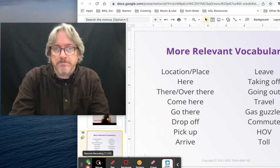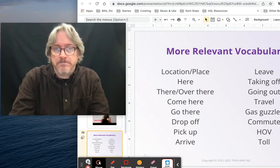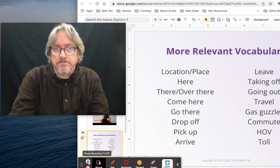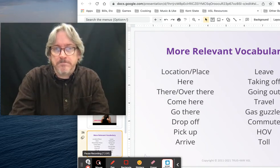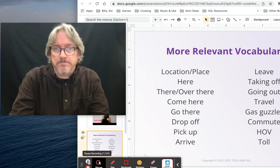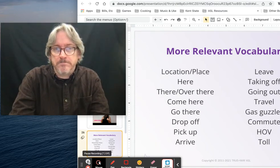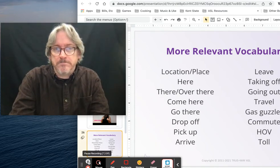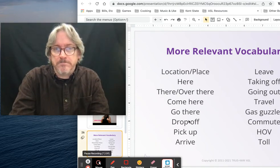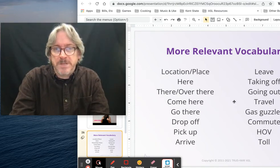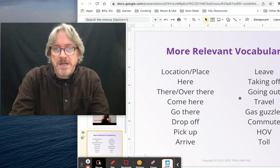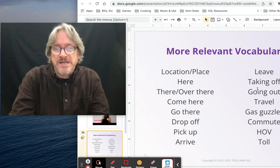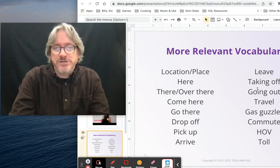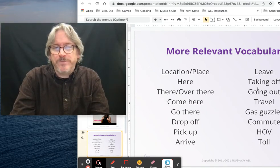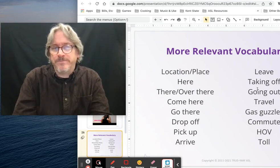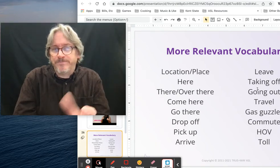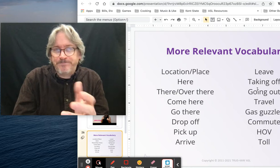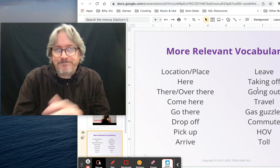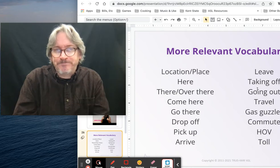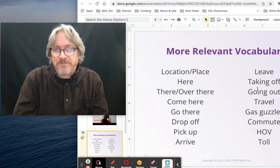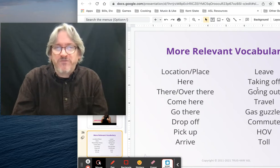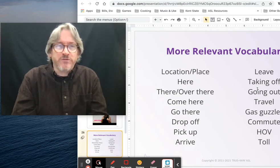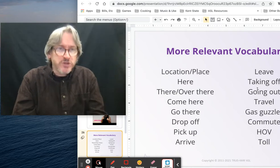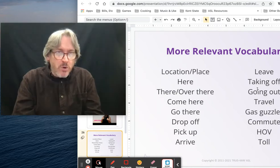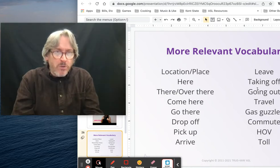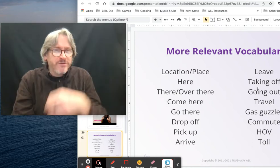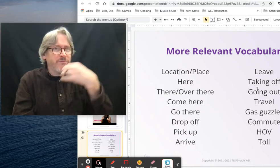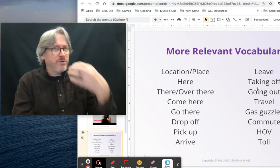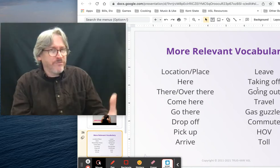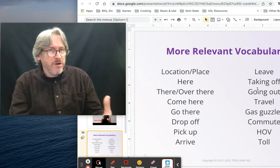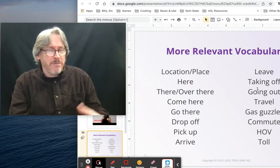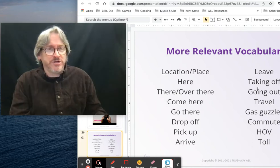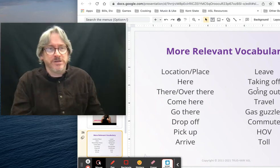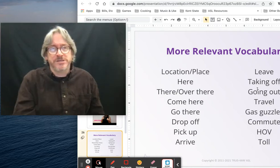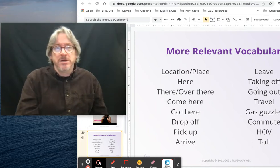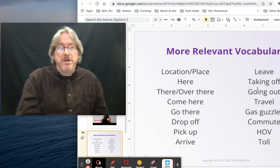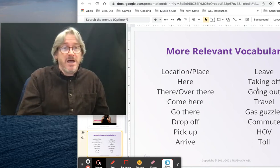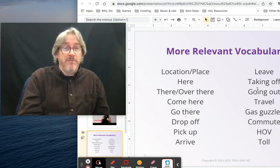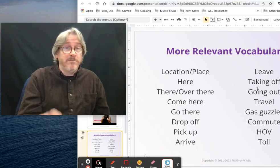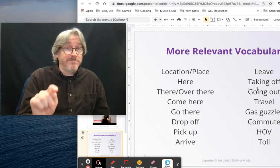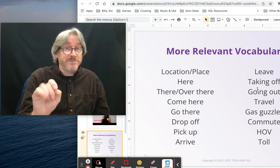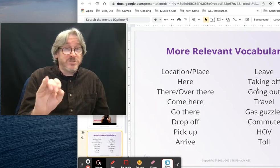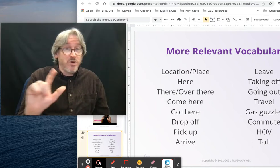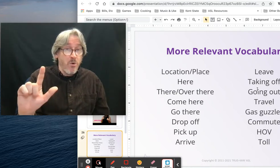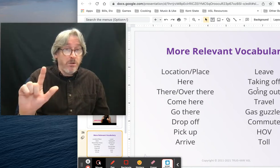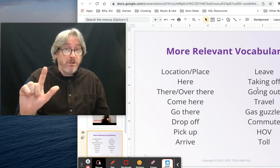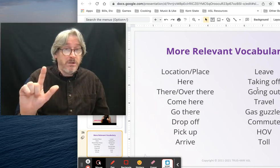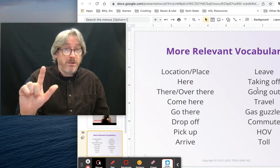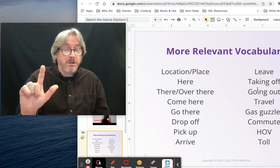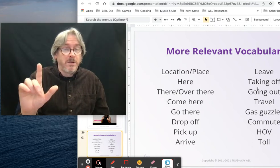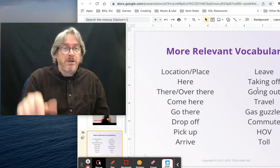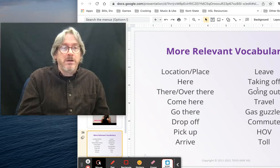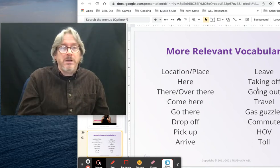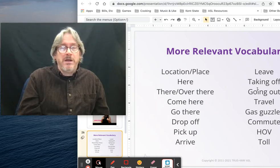sure. So for toll, there are a few different options. Toll,